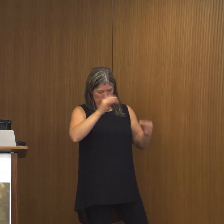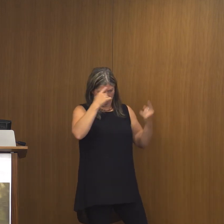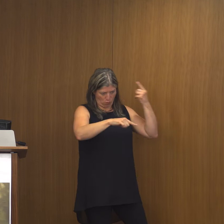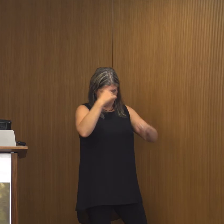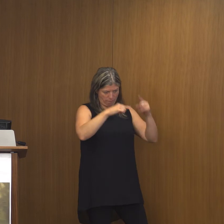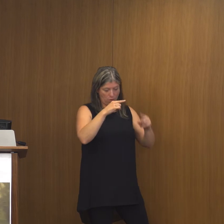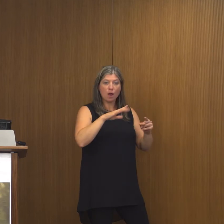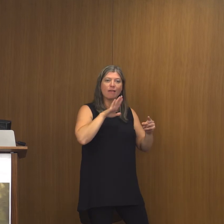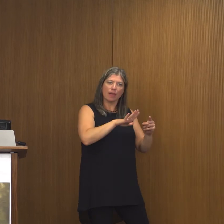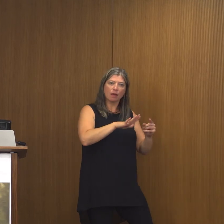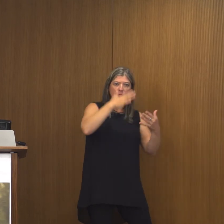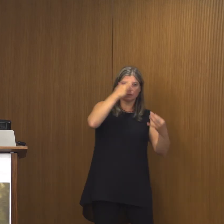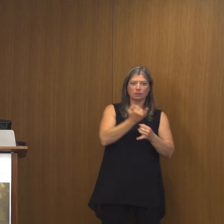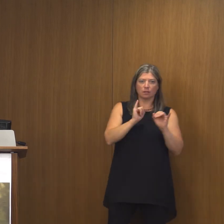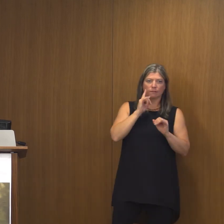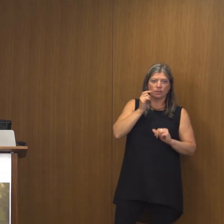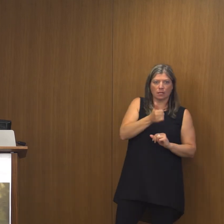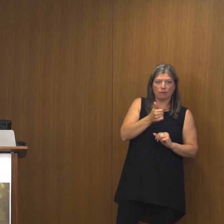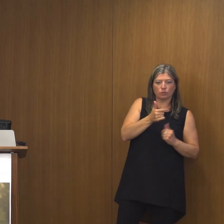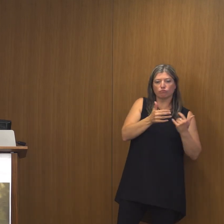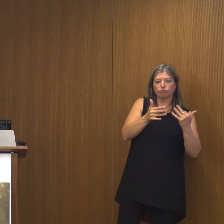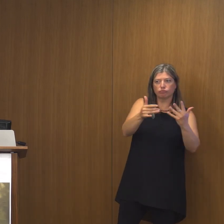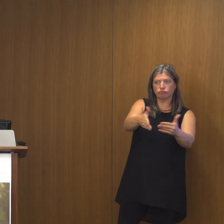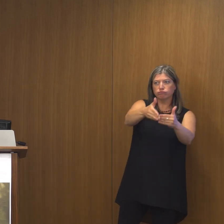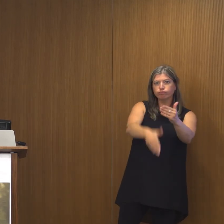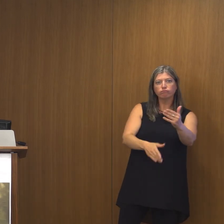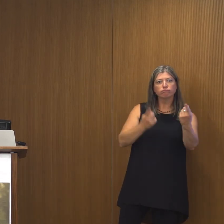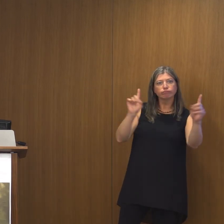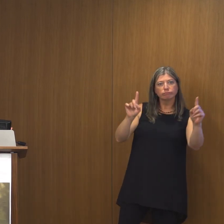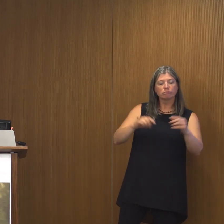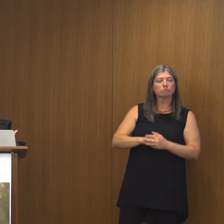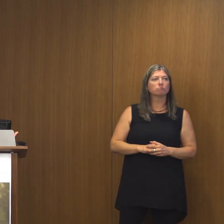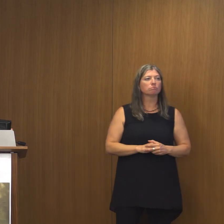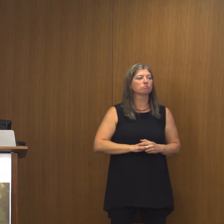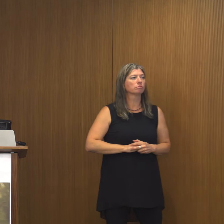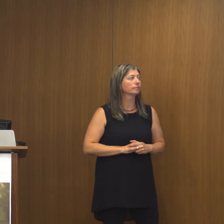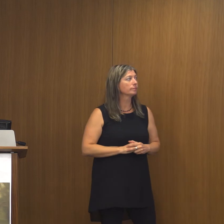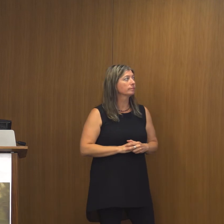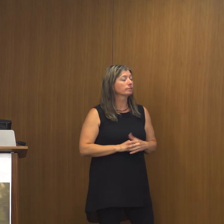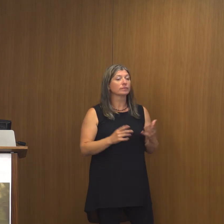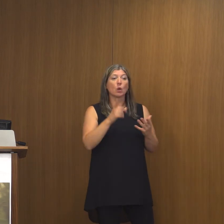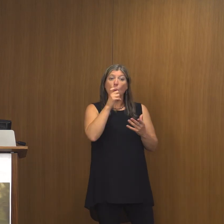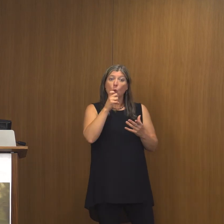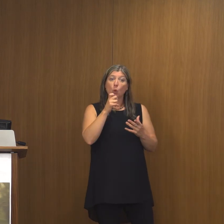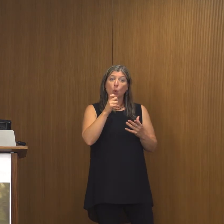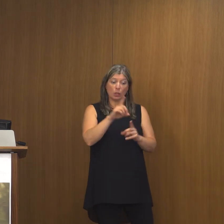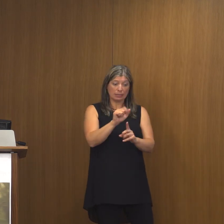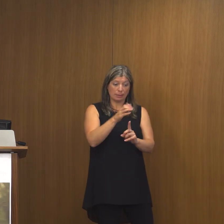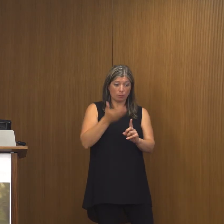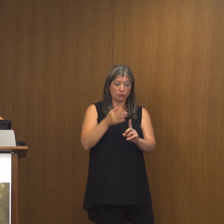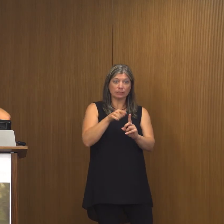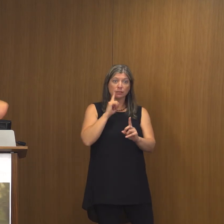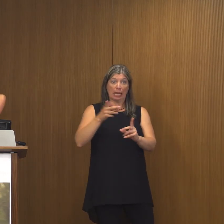is needed. So caregivers are an integral part of what we do and